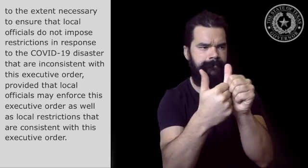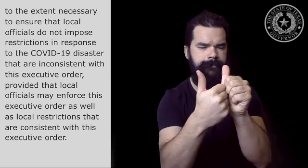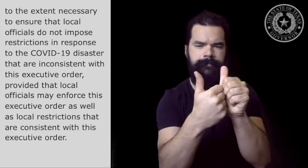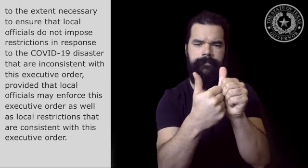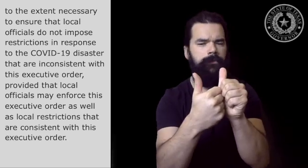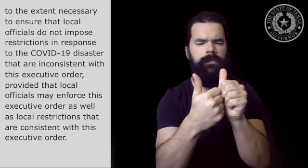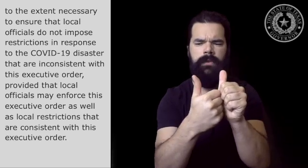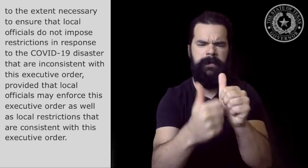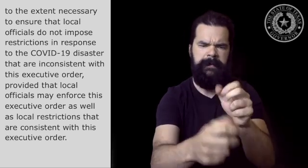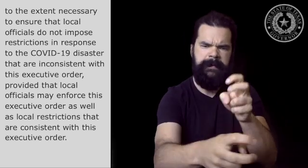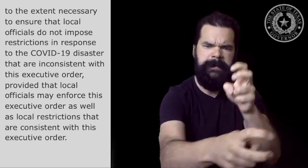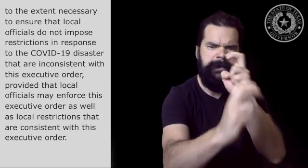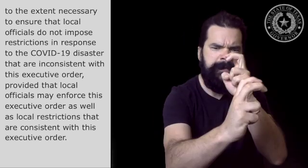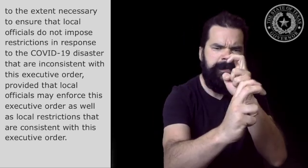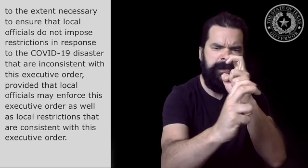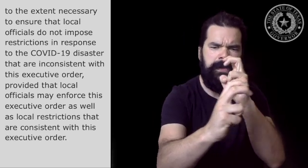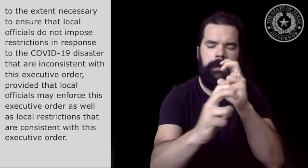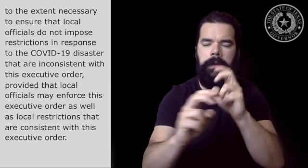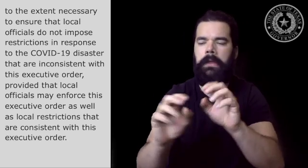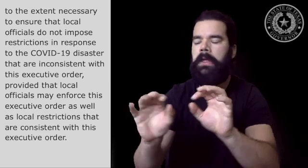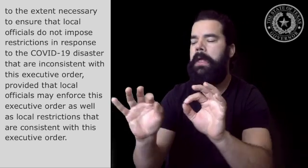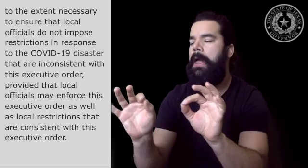order.